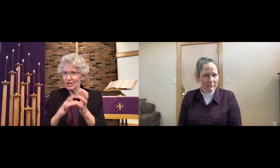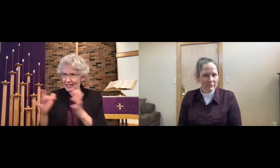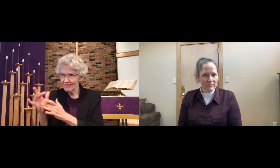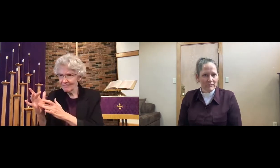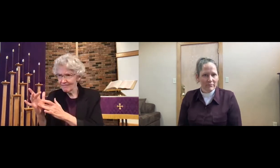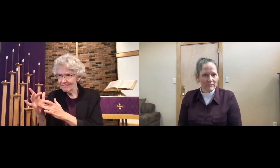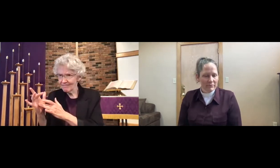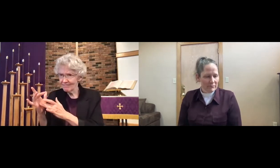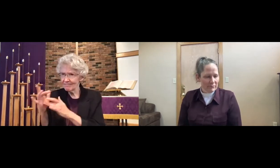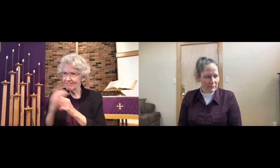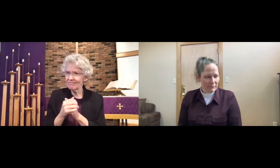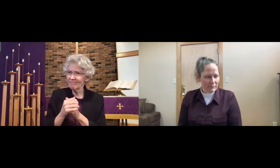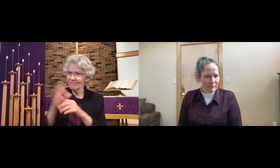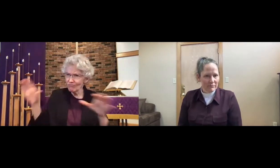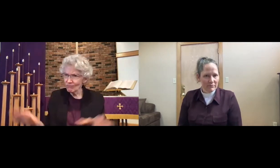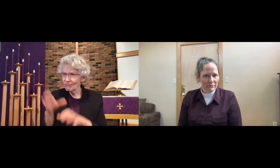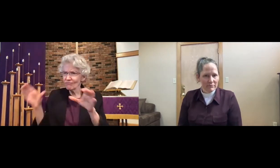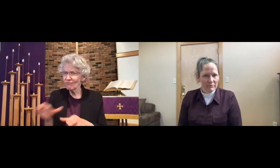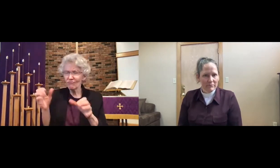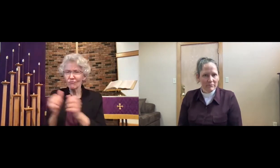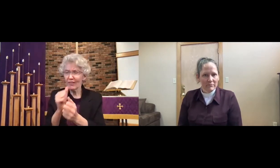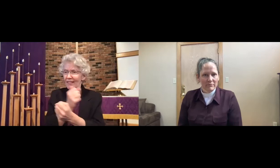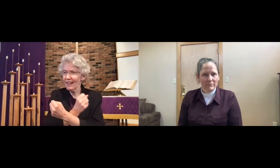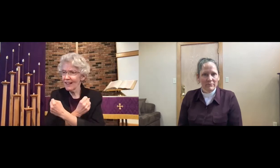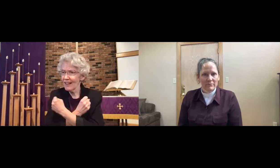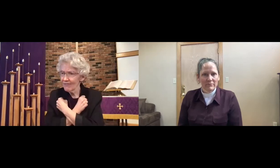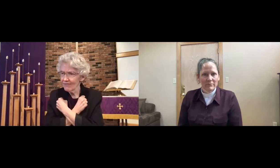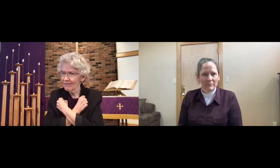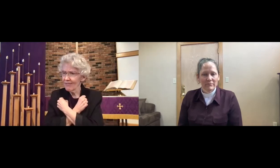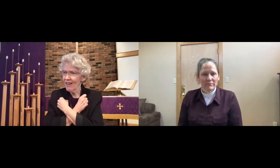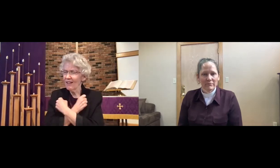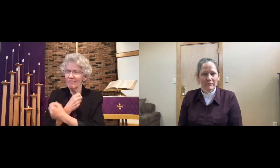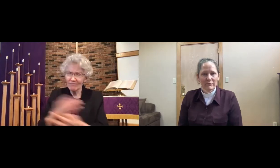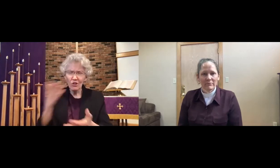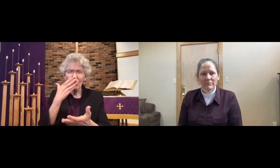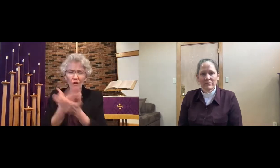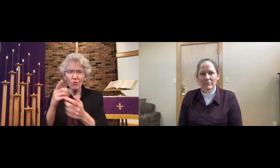God in Jesus acted out love and goodness for the world.